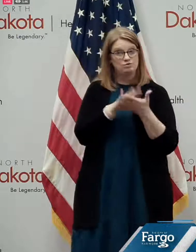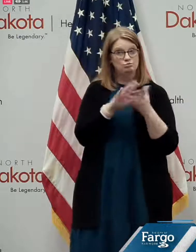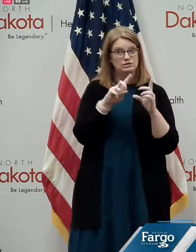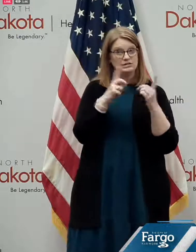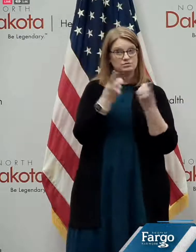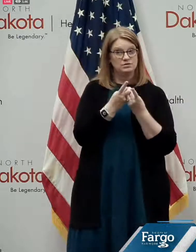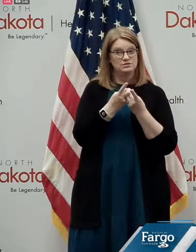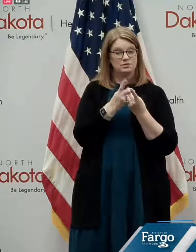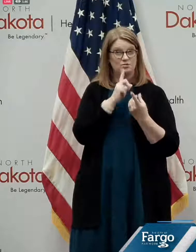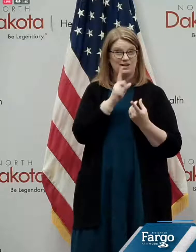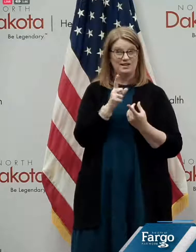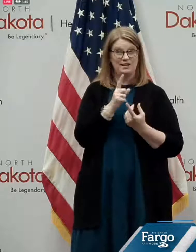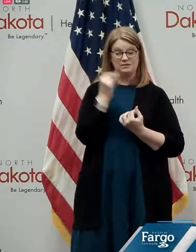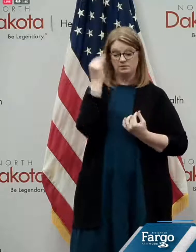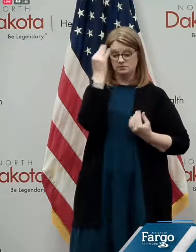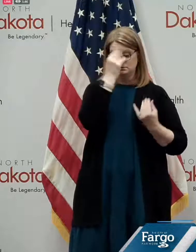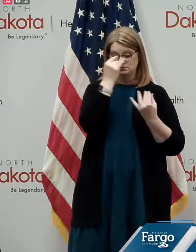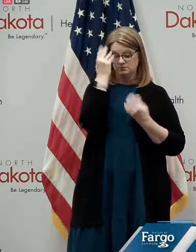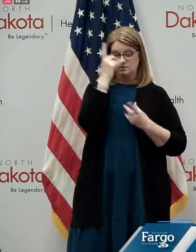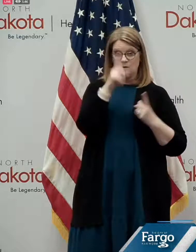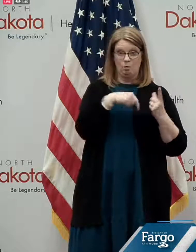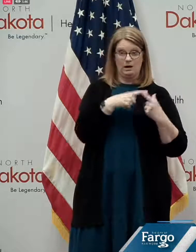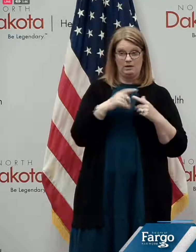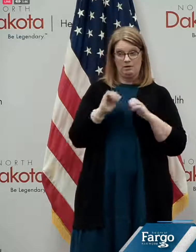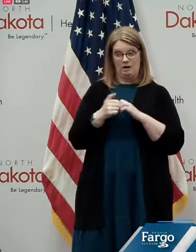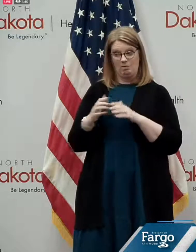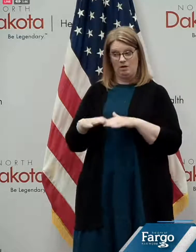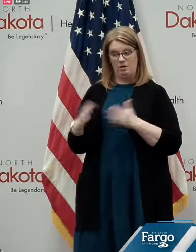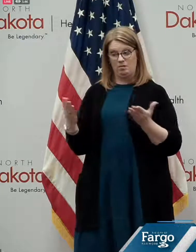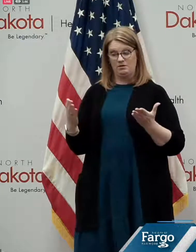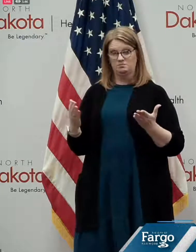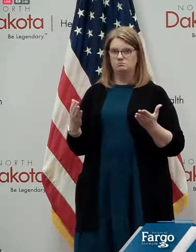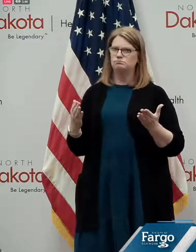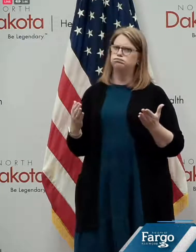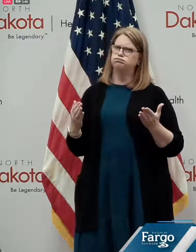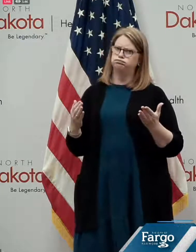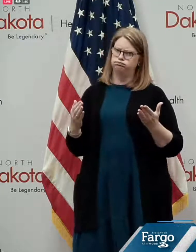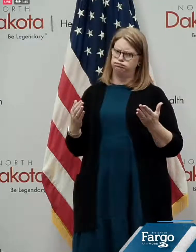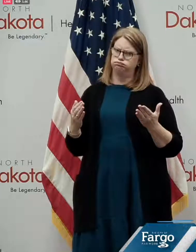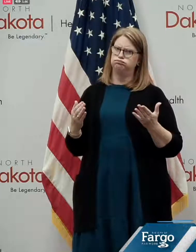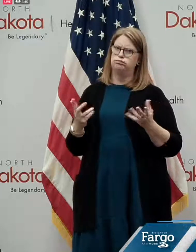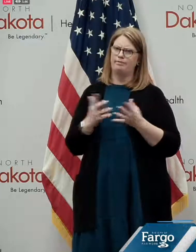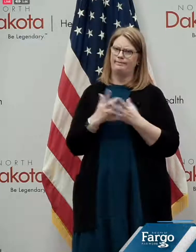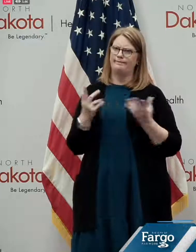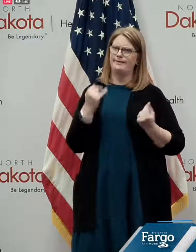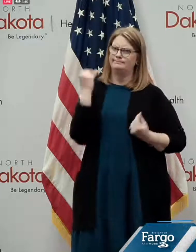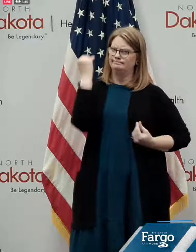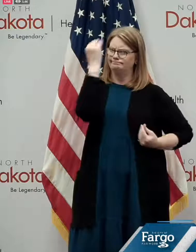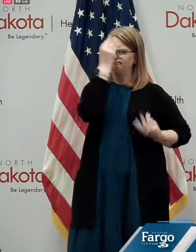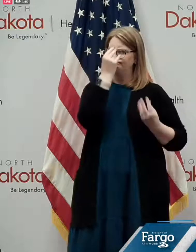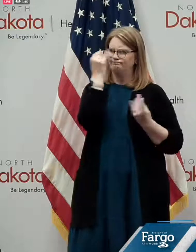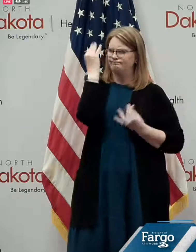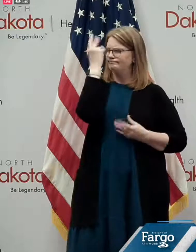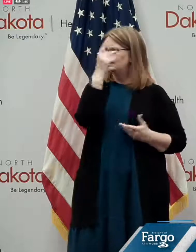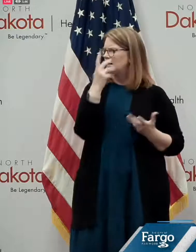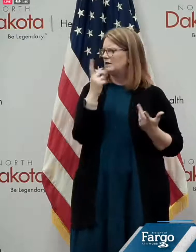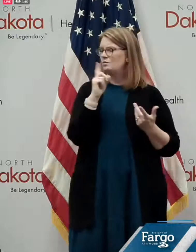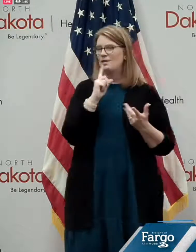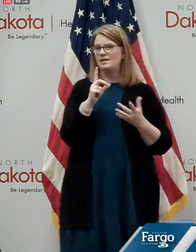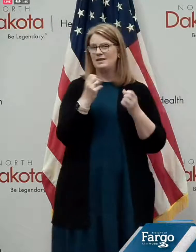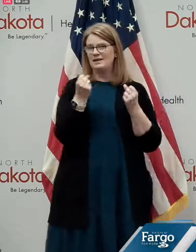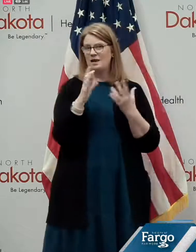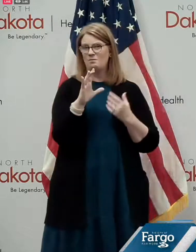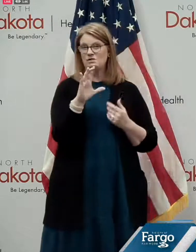of considerations about when and how they open? Absolutely, to make sure they do it in the safest possible way and in the context of how much COVID is in